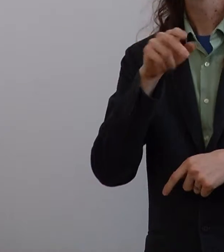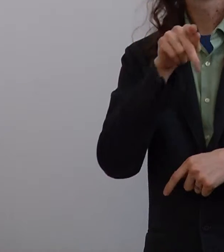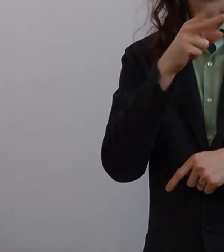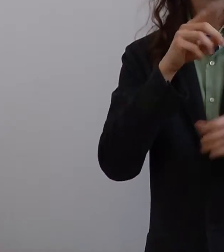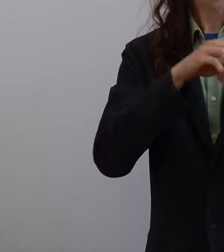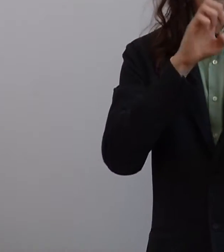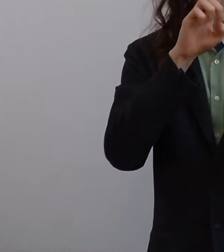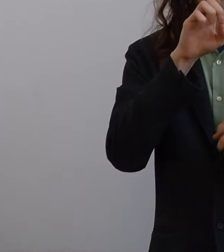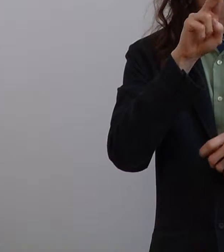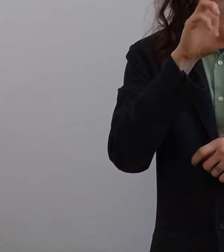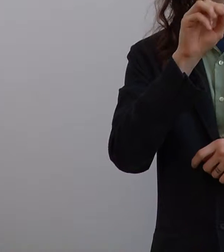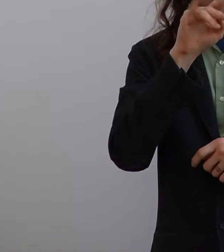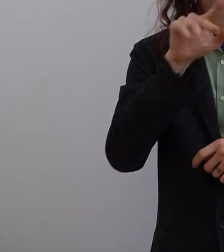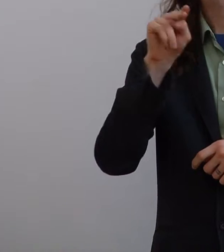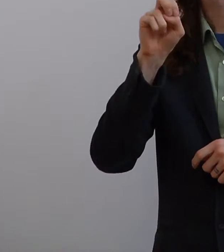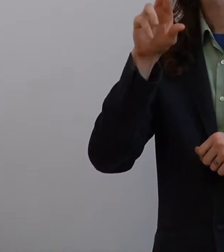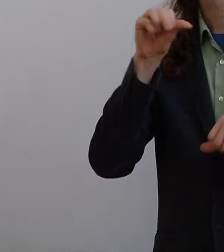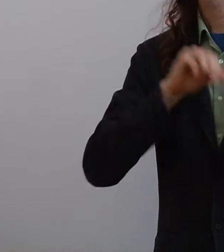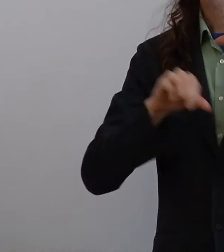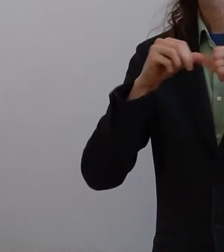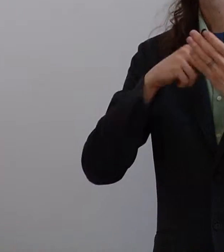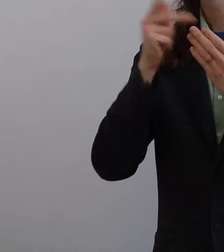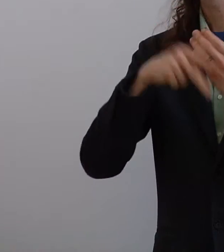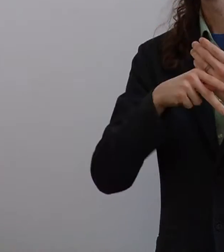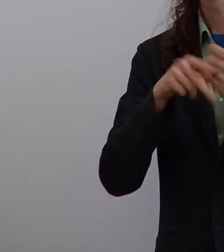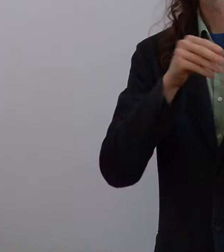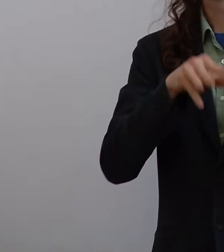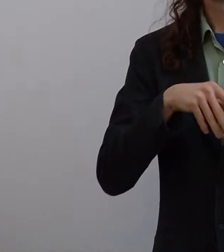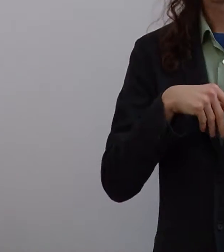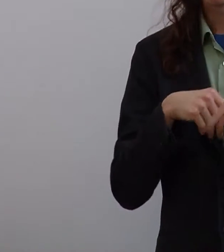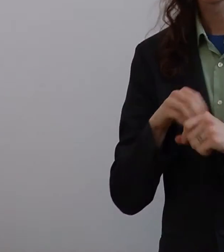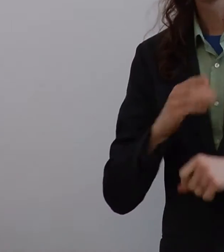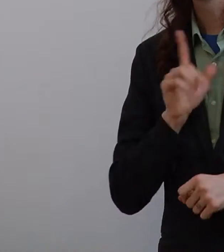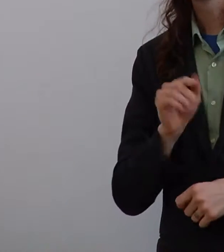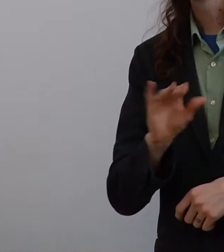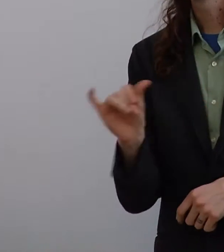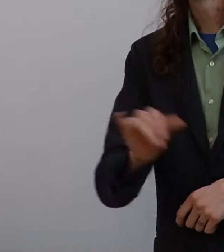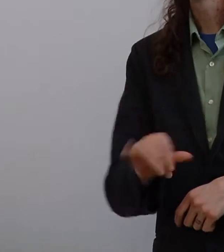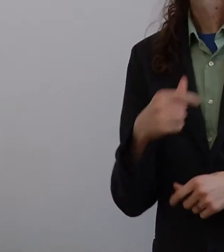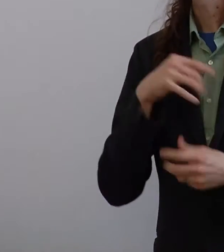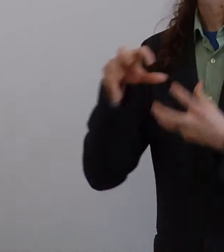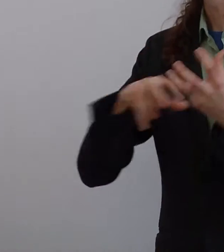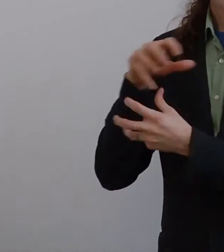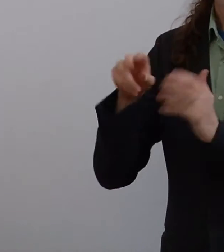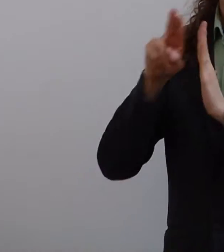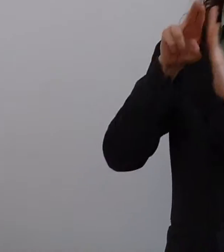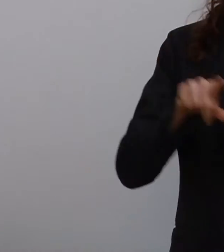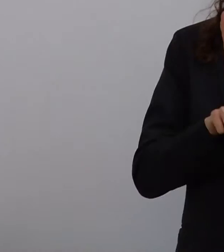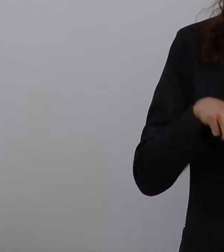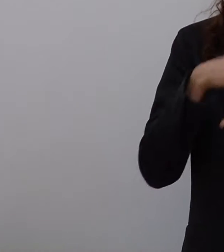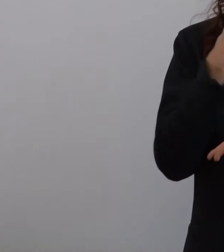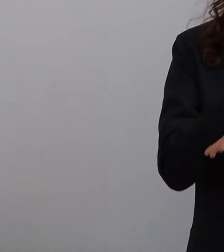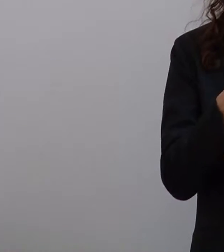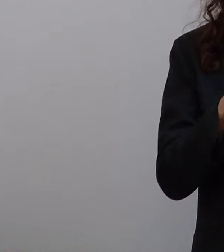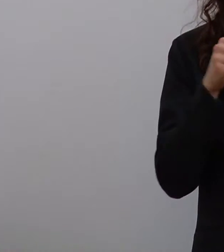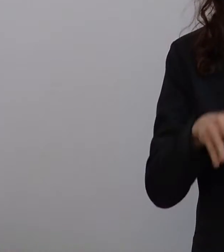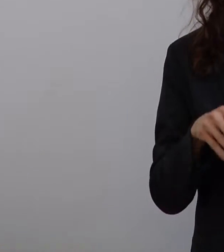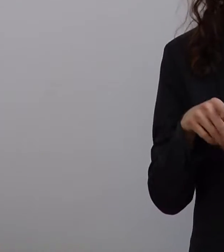We also have doctoral students from the Ph.D. in Educational Neuroscience, also known as Penn. Along